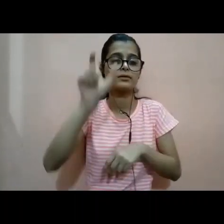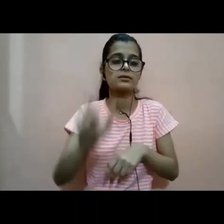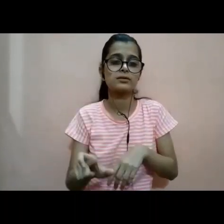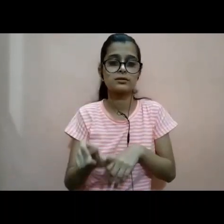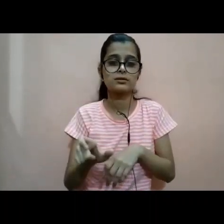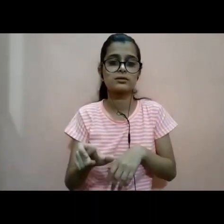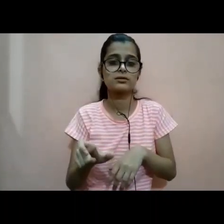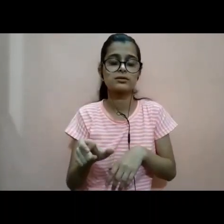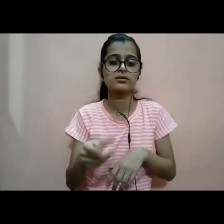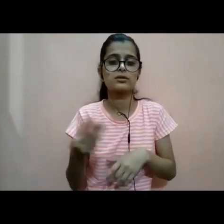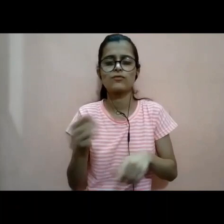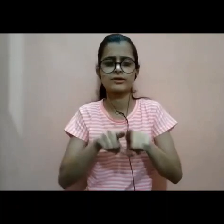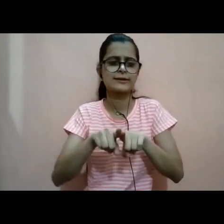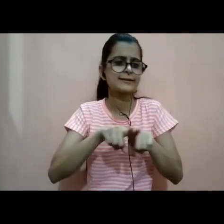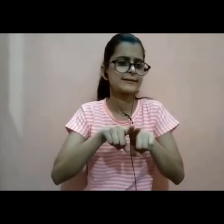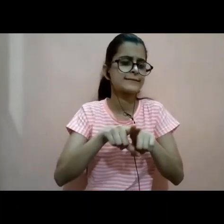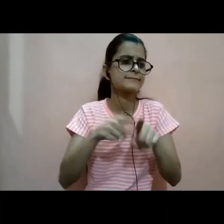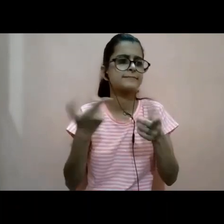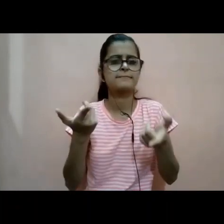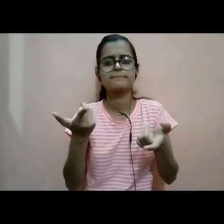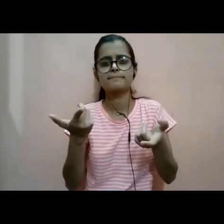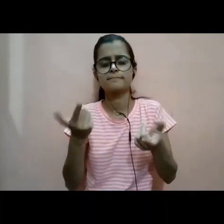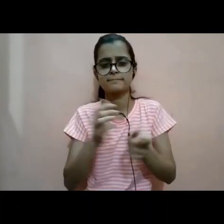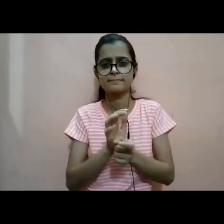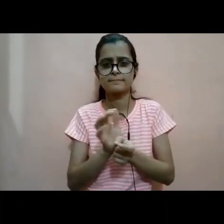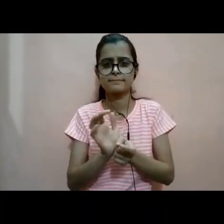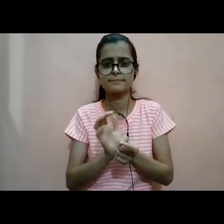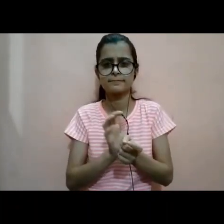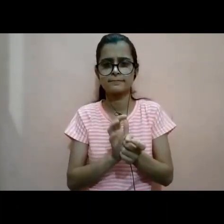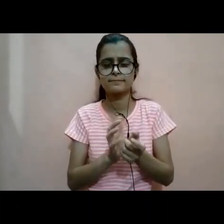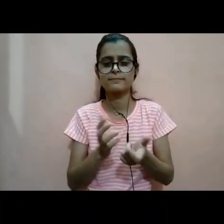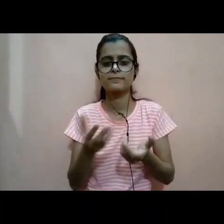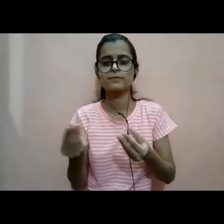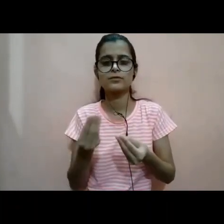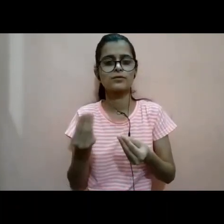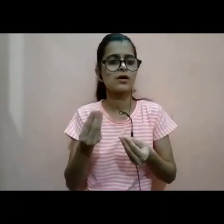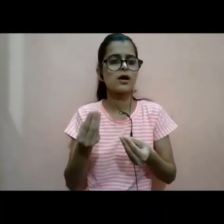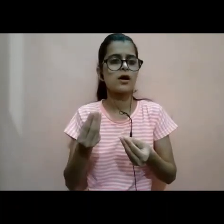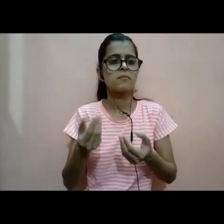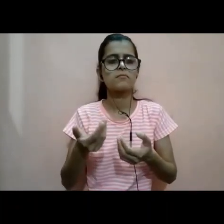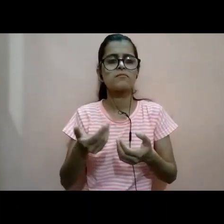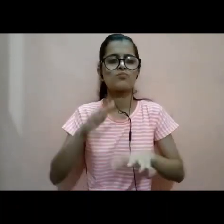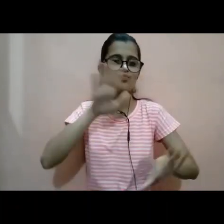Romantic love, for example, might be known through the dominant practices of Hollywood or Bollywood.